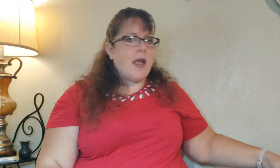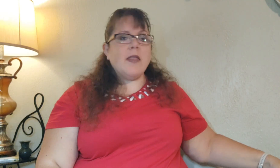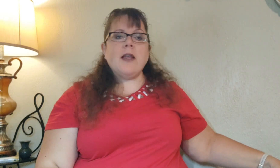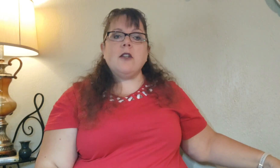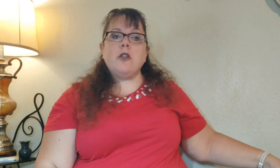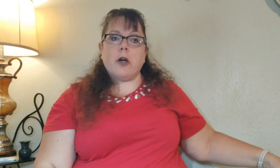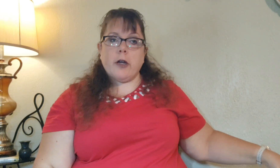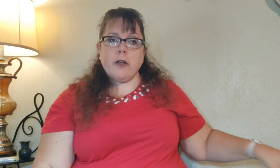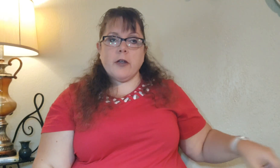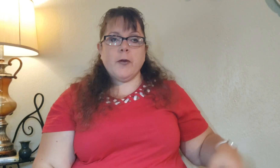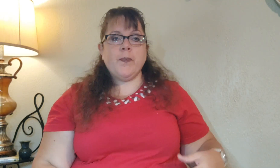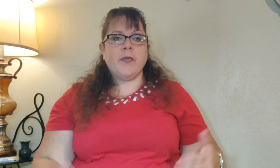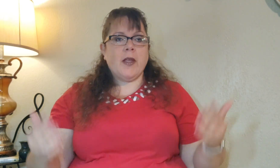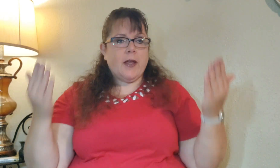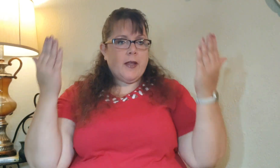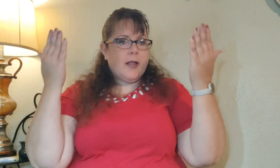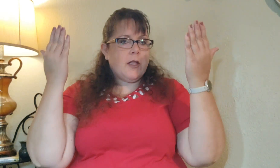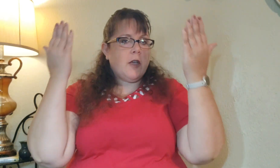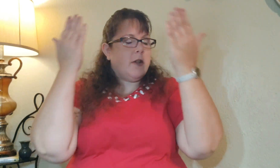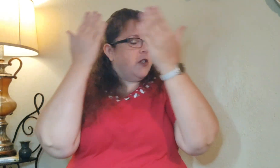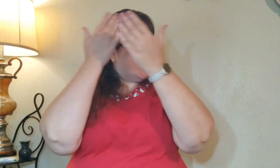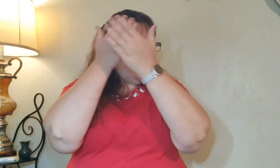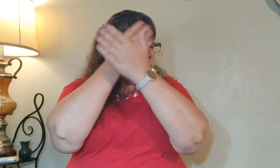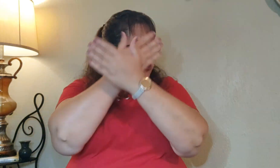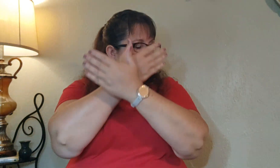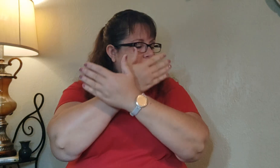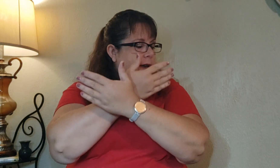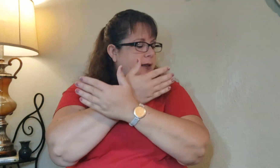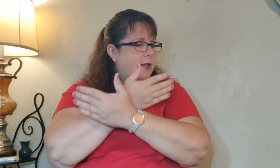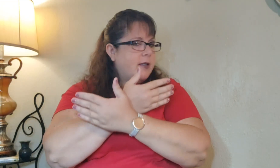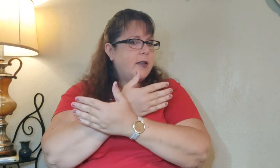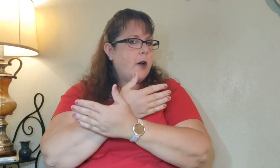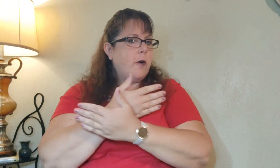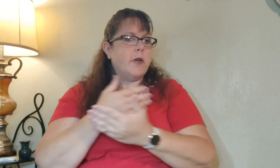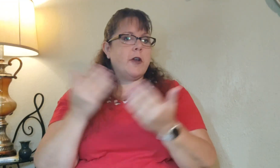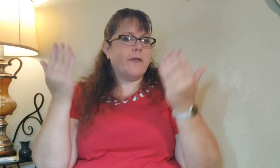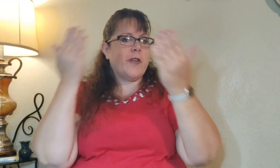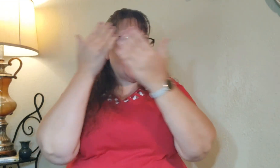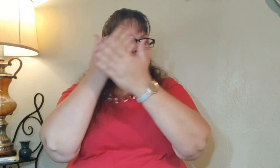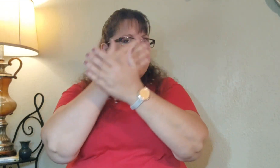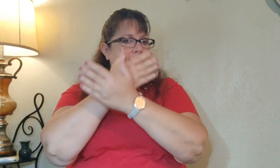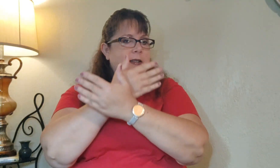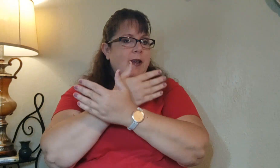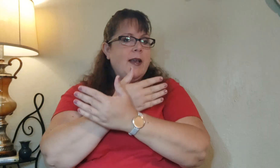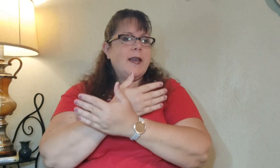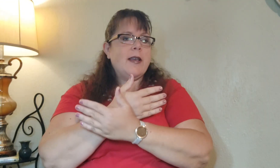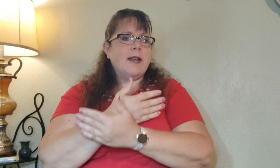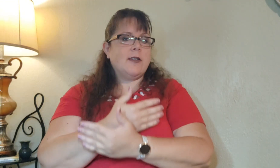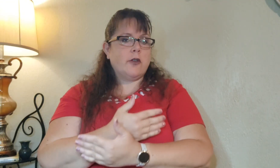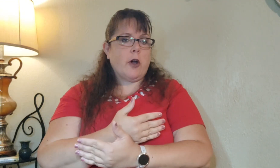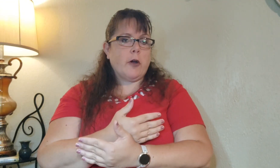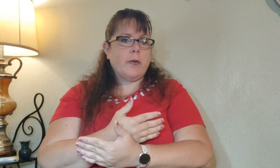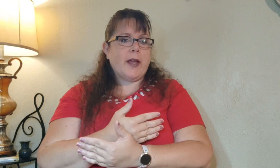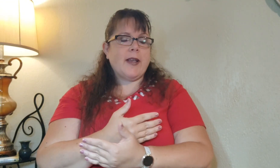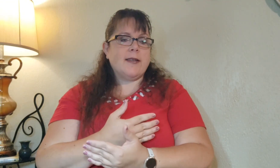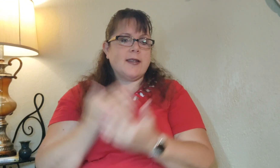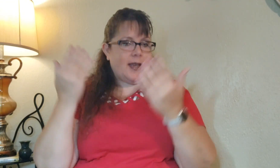And then dark, you would just cross your hands over your face. It's dark, like it's